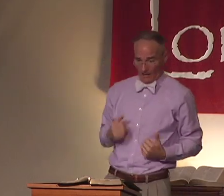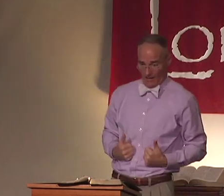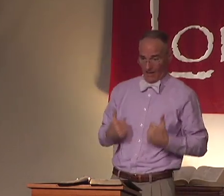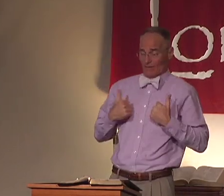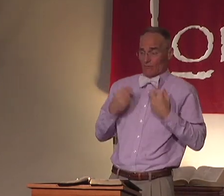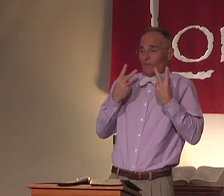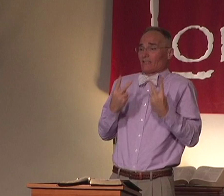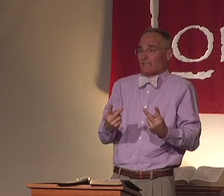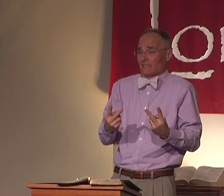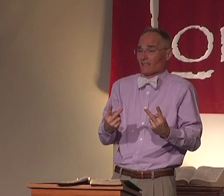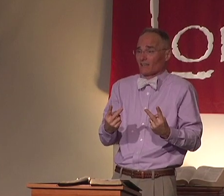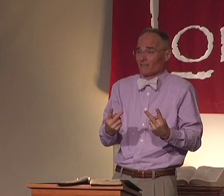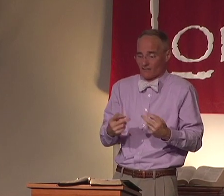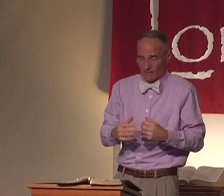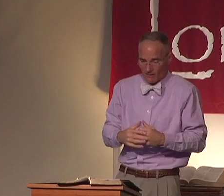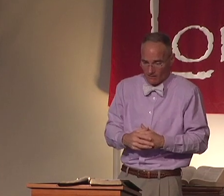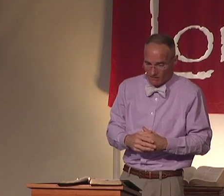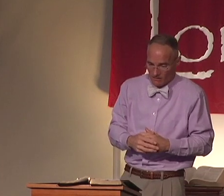First, within our own lives, we've seen it.